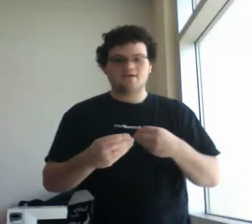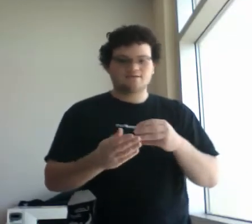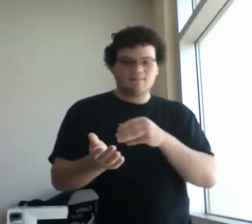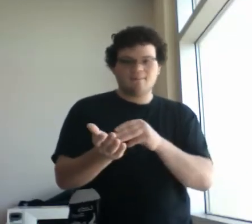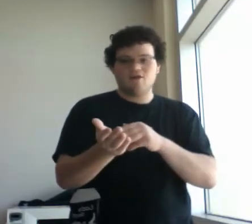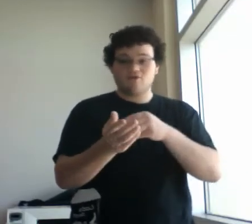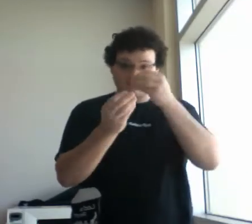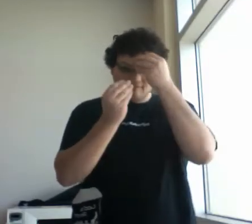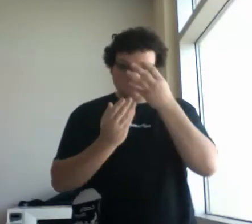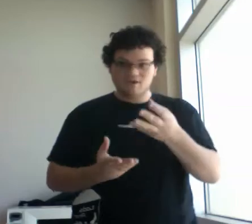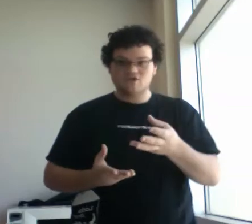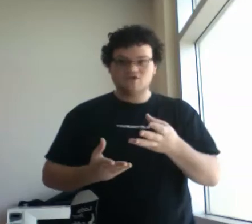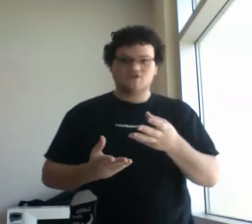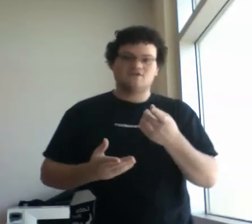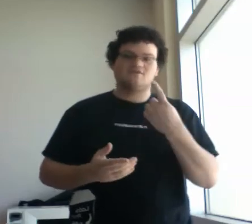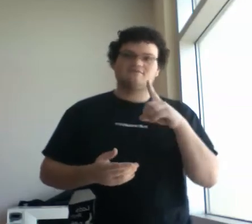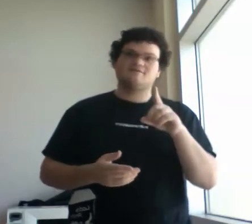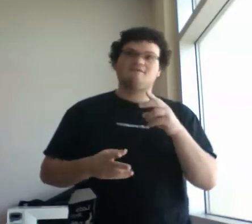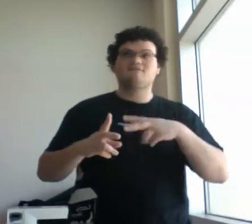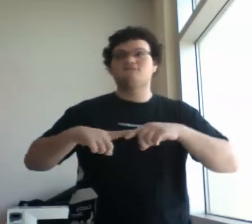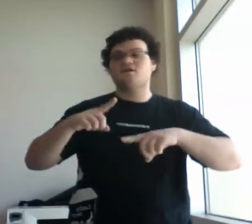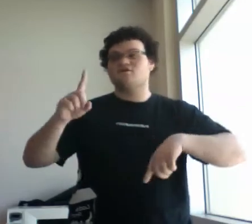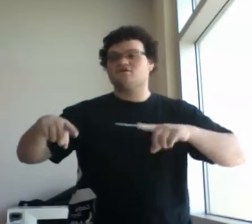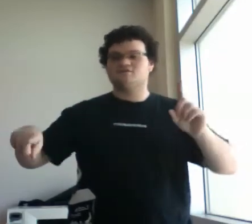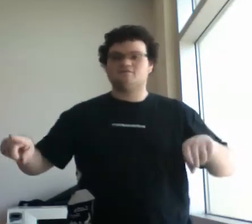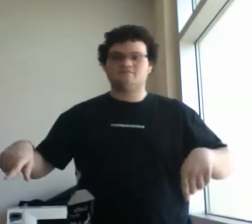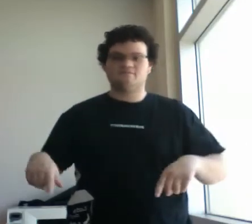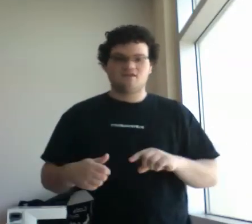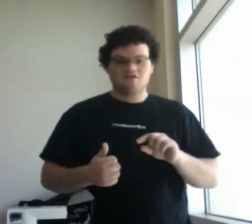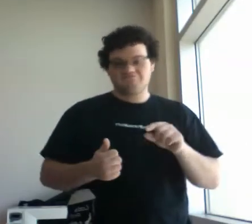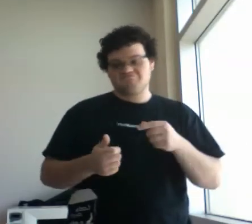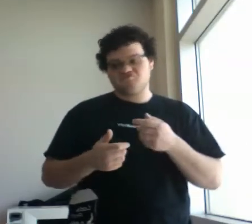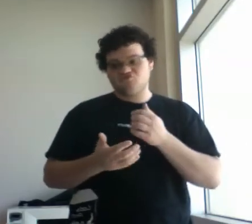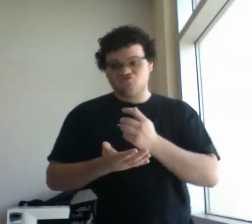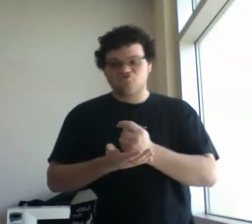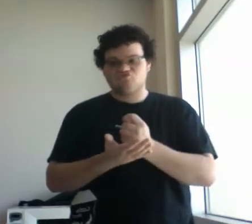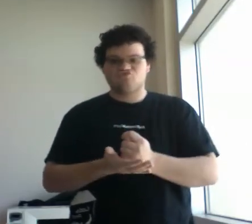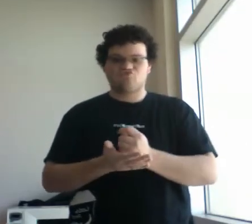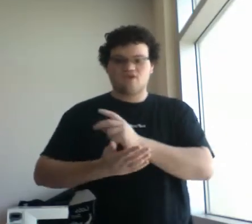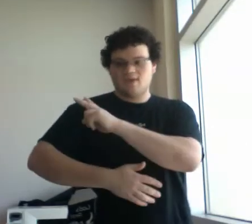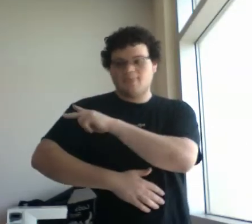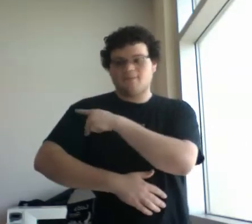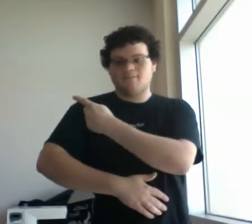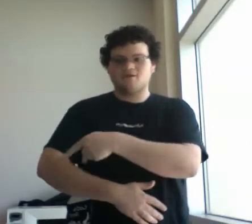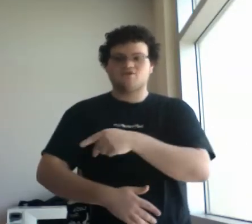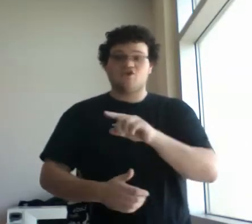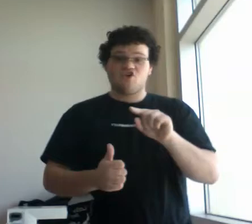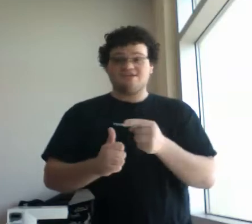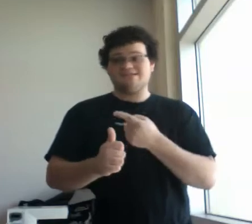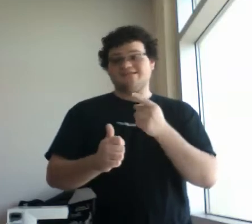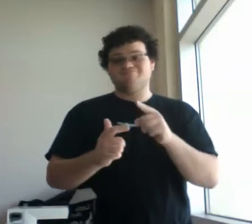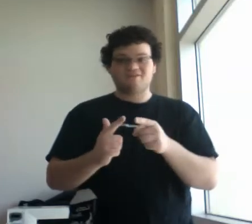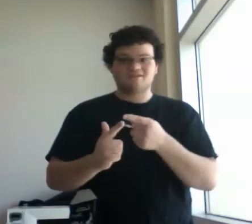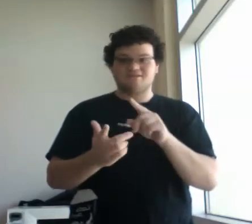providers who treat the patient a second time or again, they'll have the necessary information to provide the